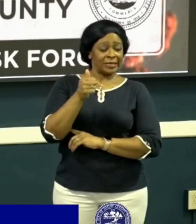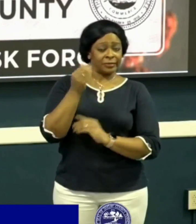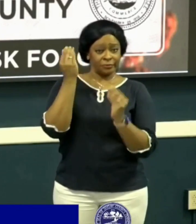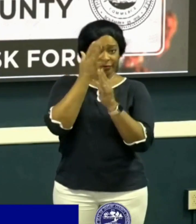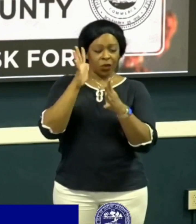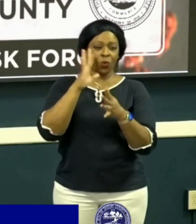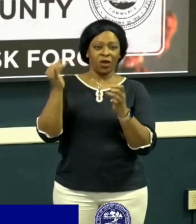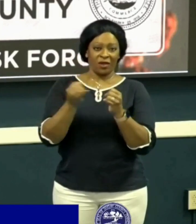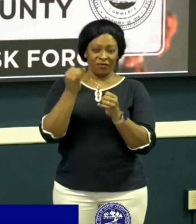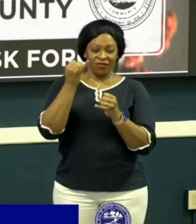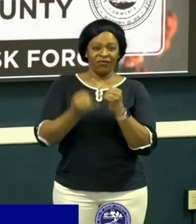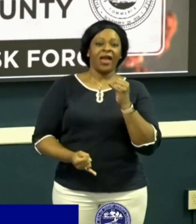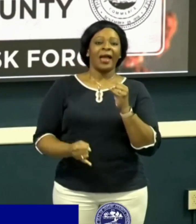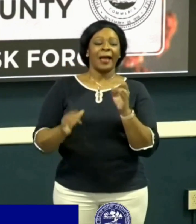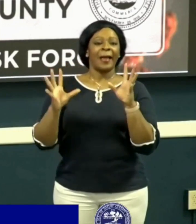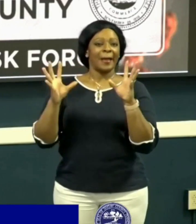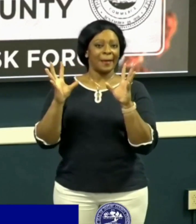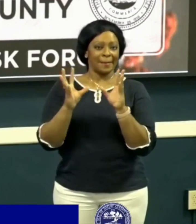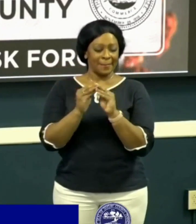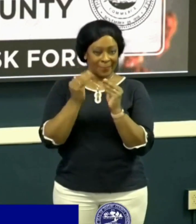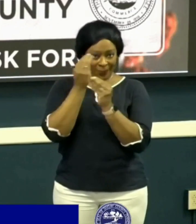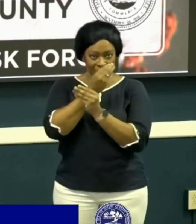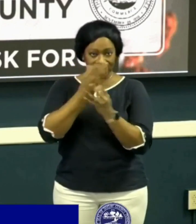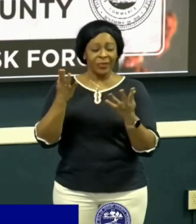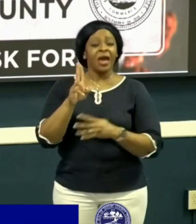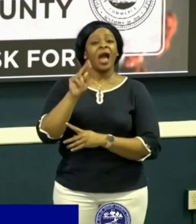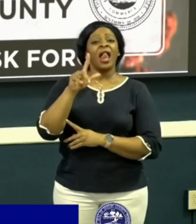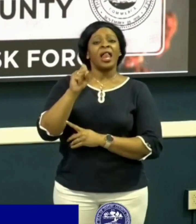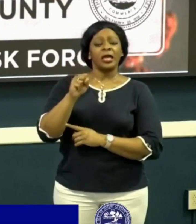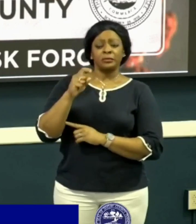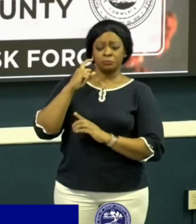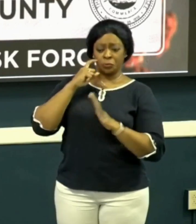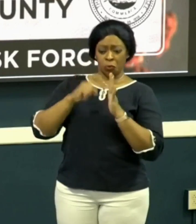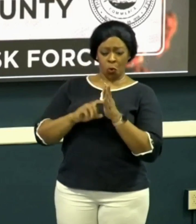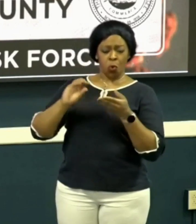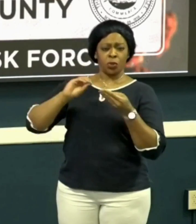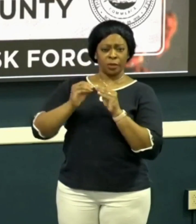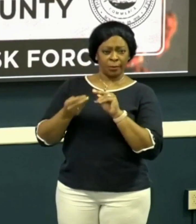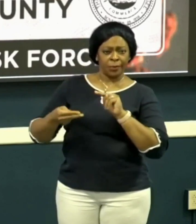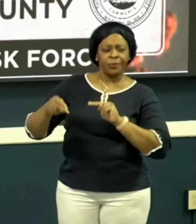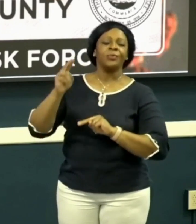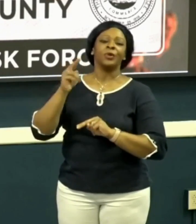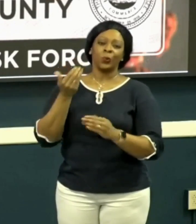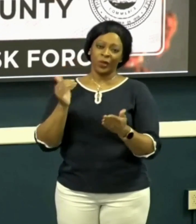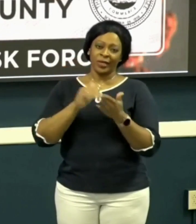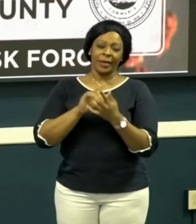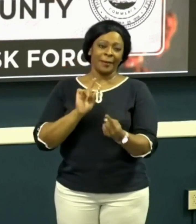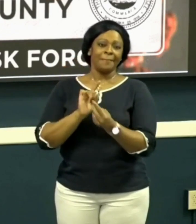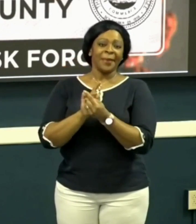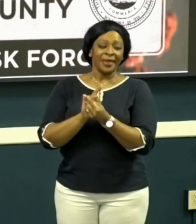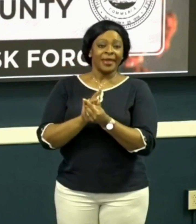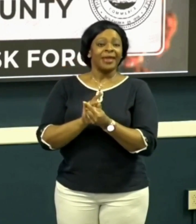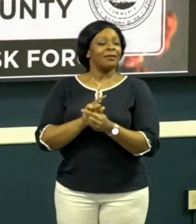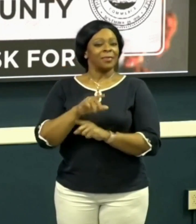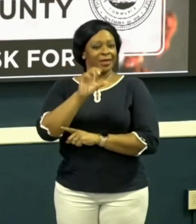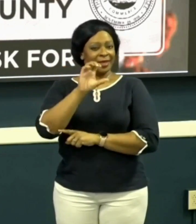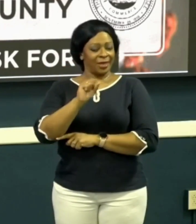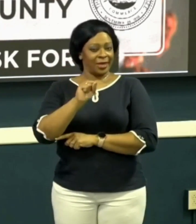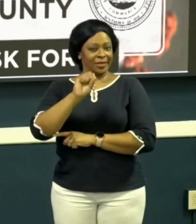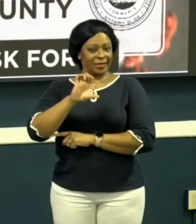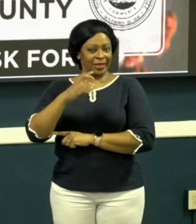be our final scheduled news briefing unless conditions warrant them to resume. However,